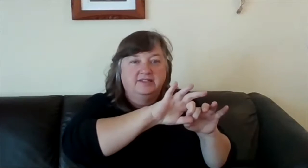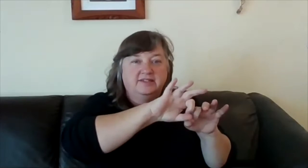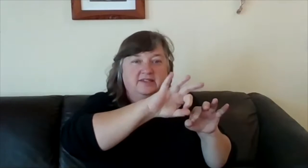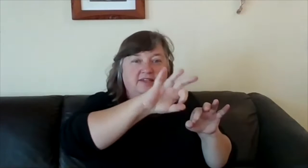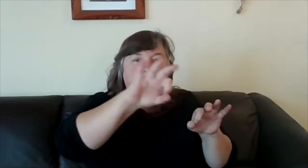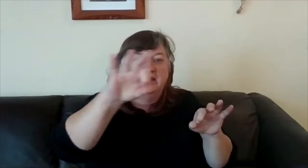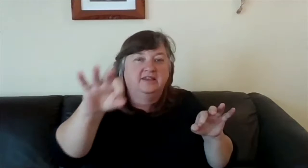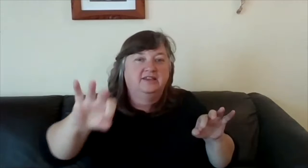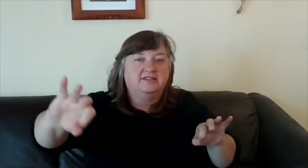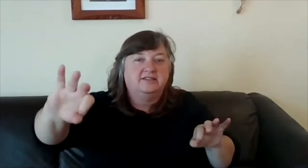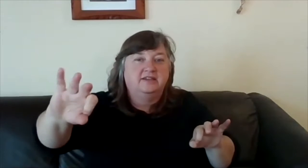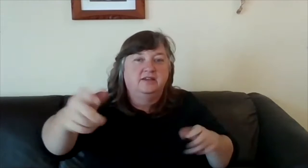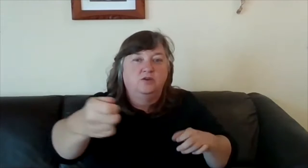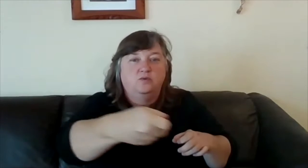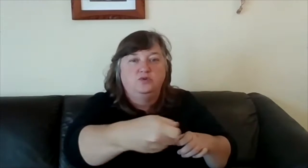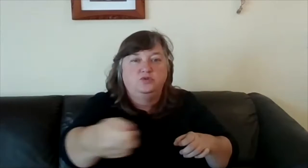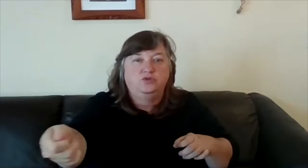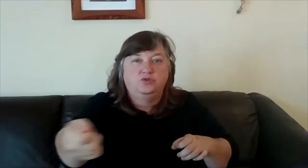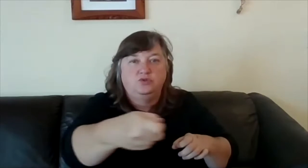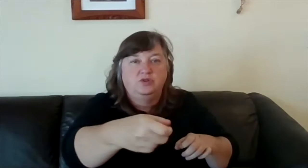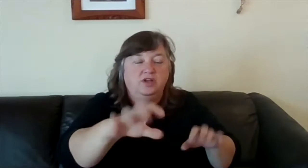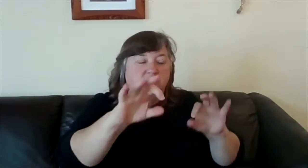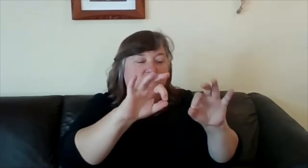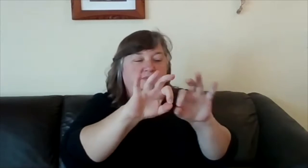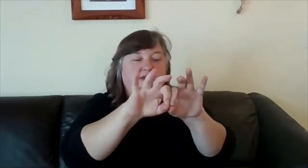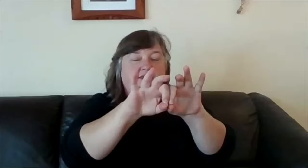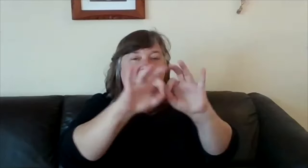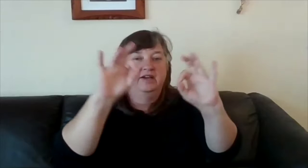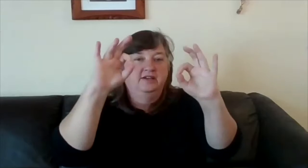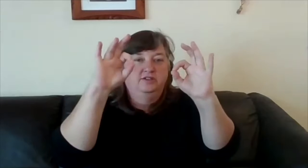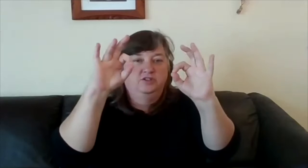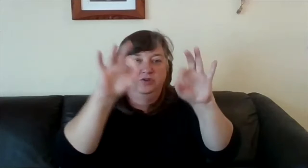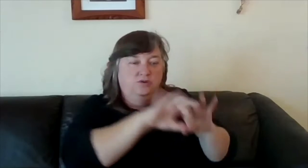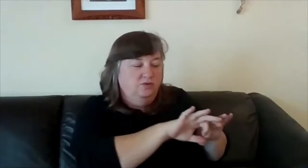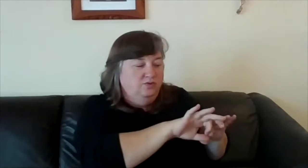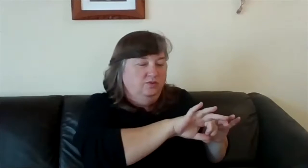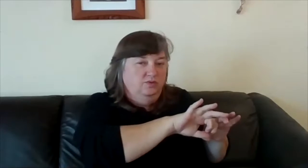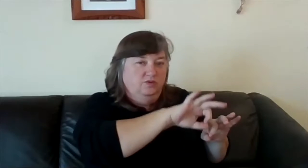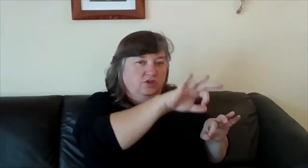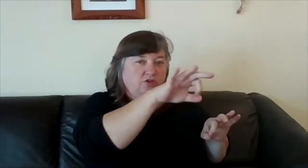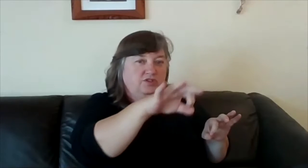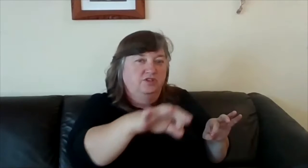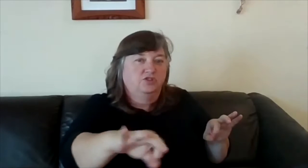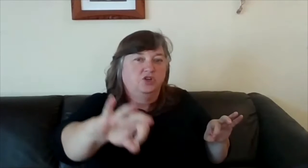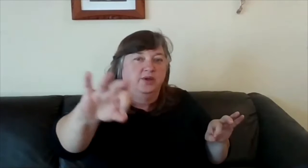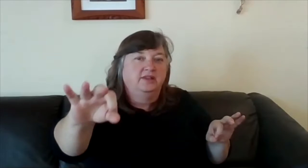plus this. So you're making two circles and you're showing the